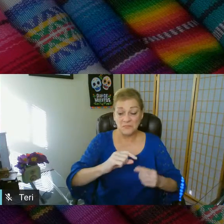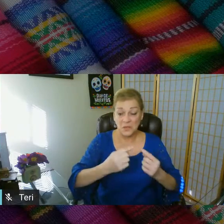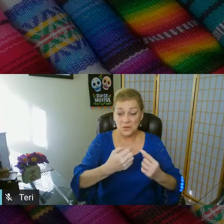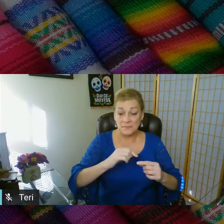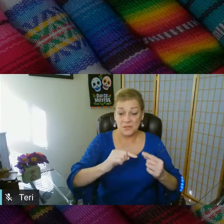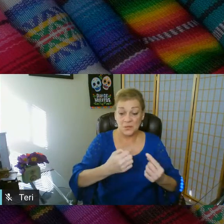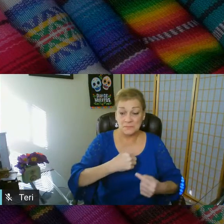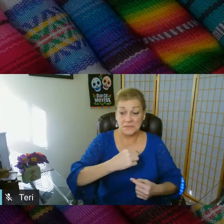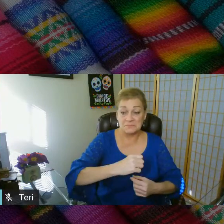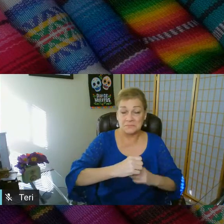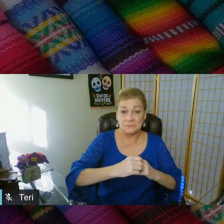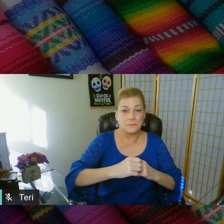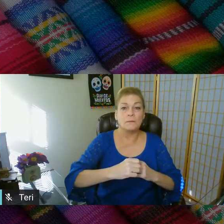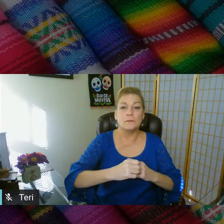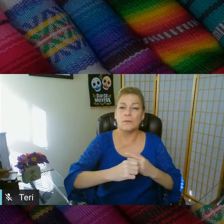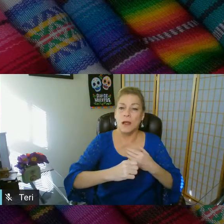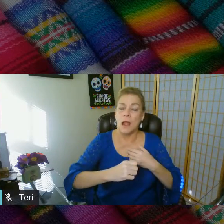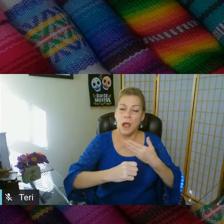to release that